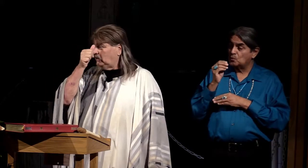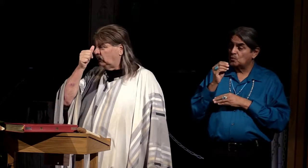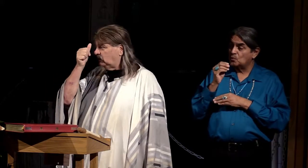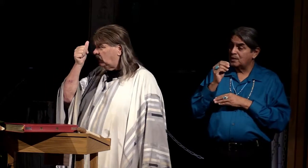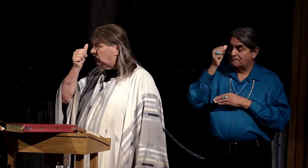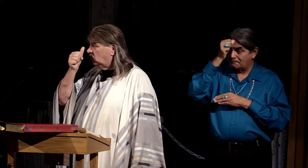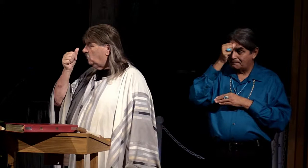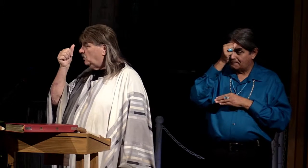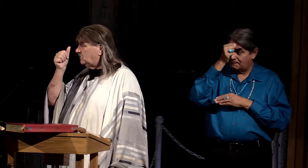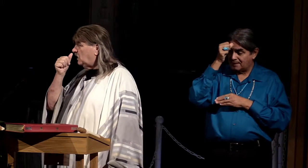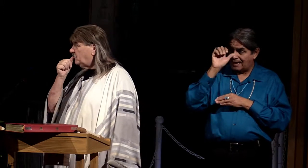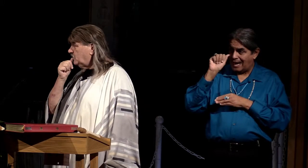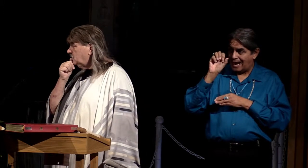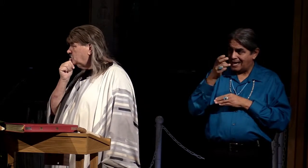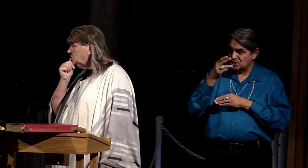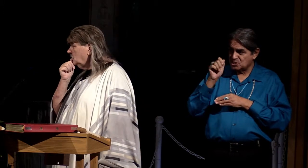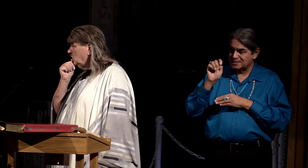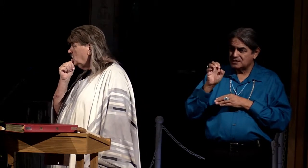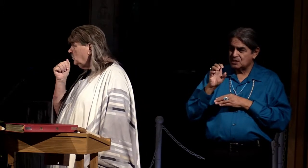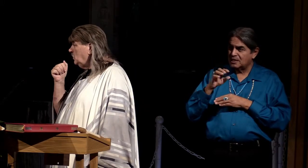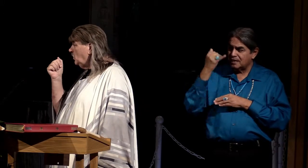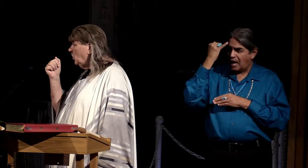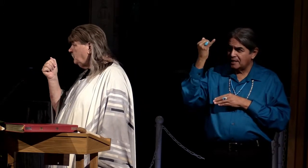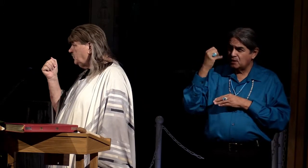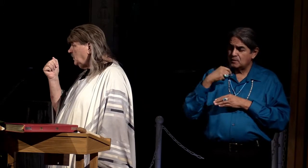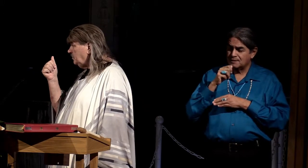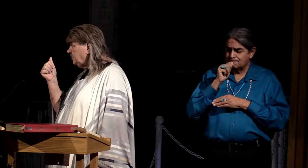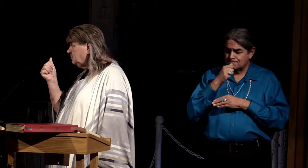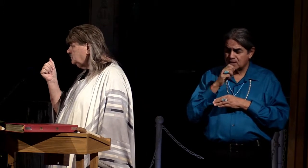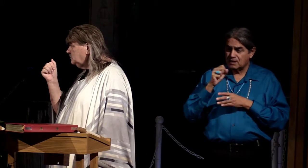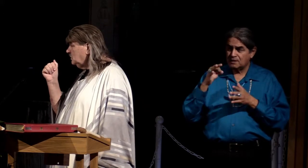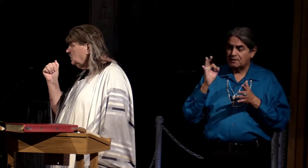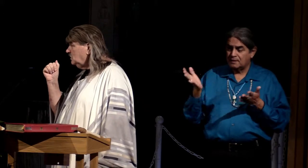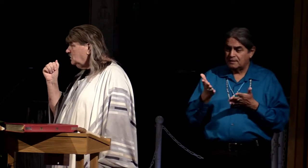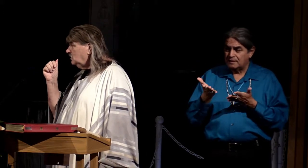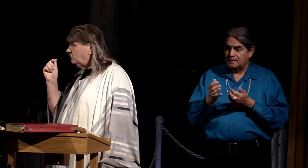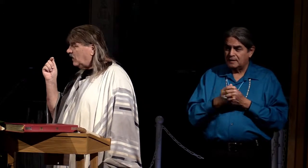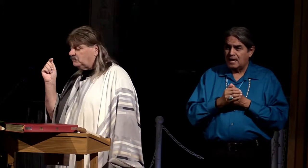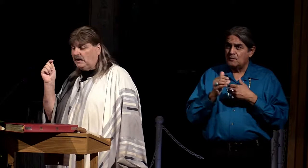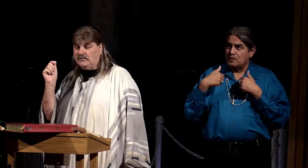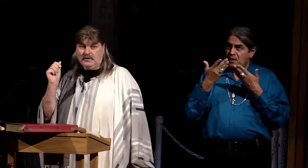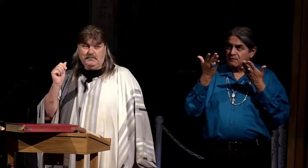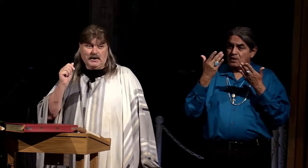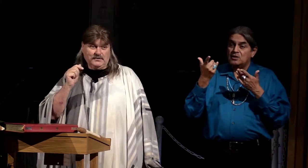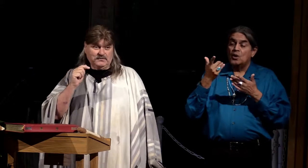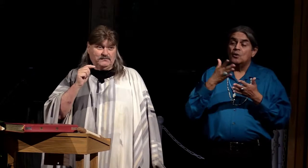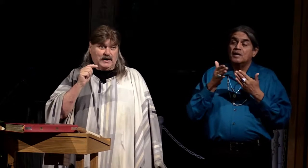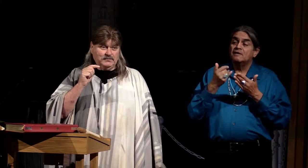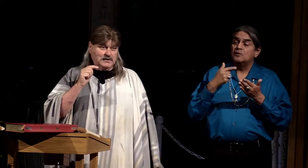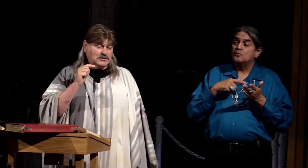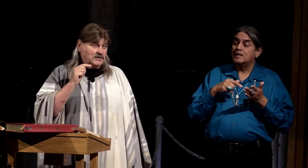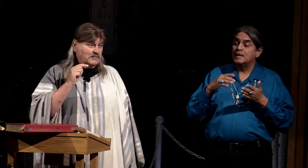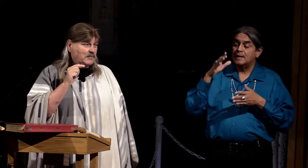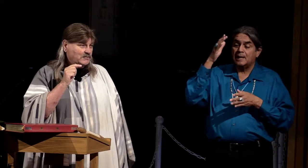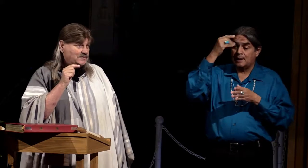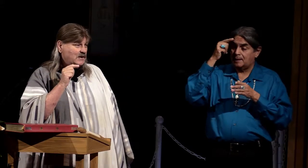whole idea that we will suffer. We will offer it up. In fact, whenever we brothers would fight